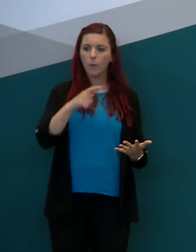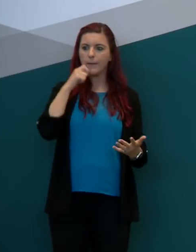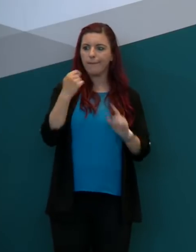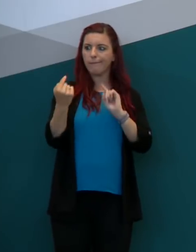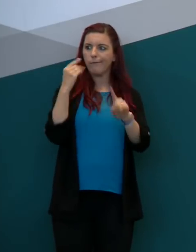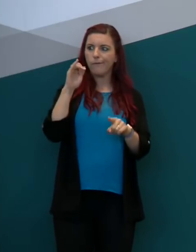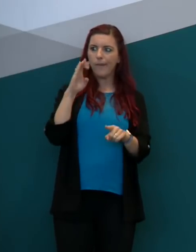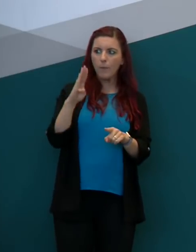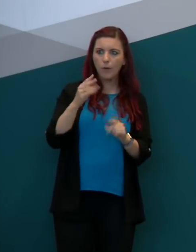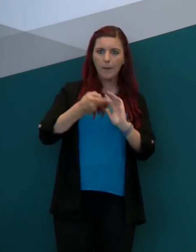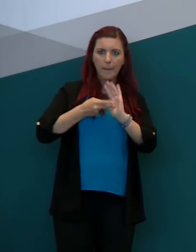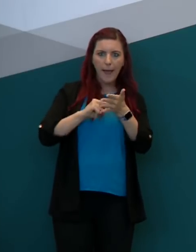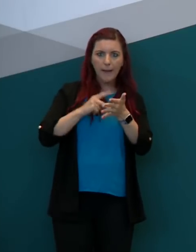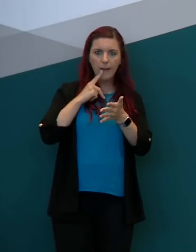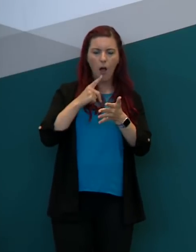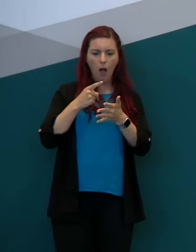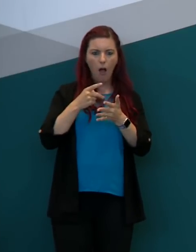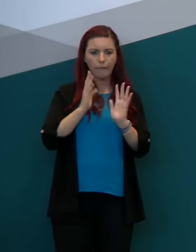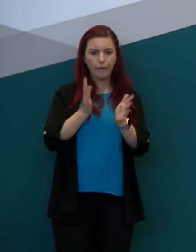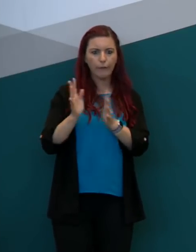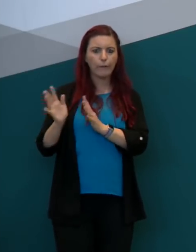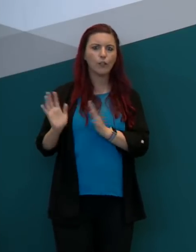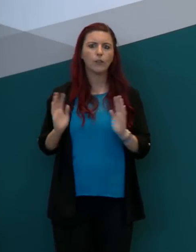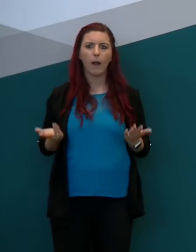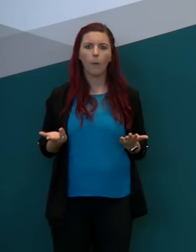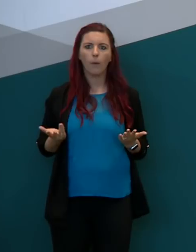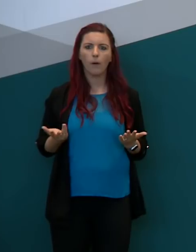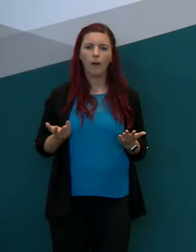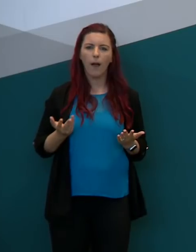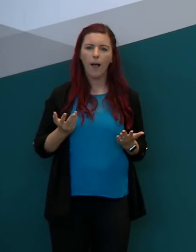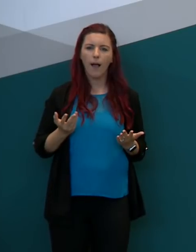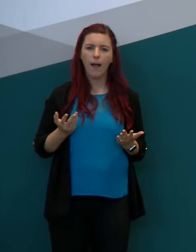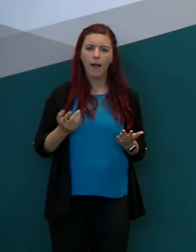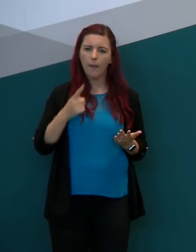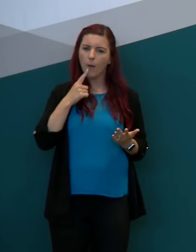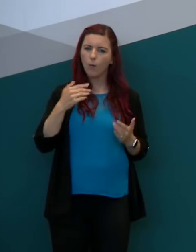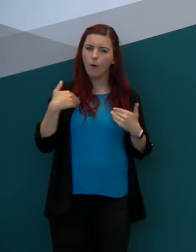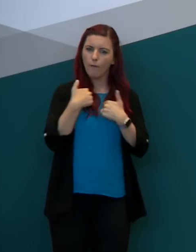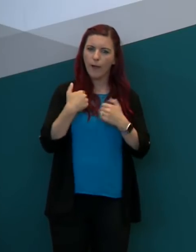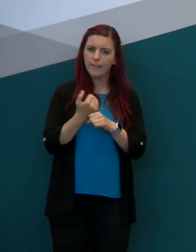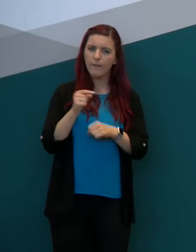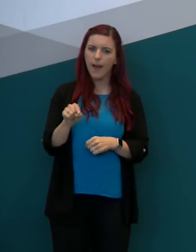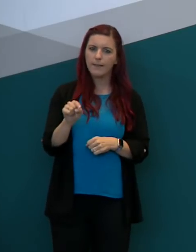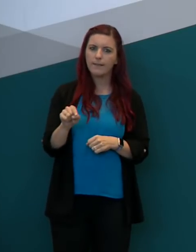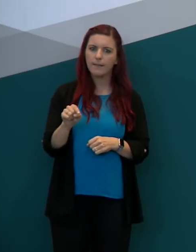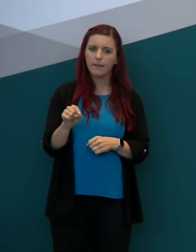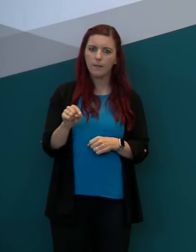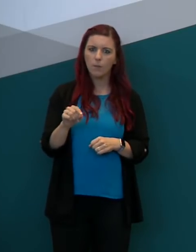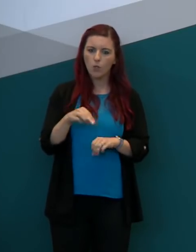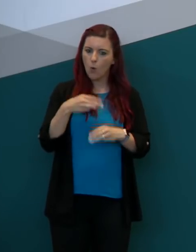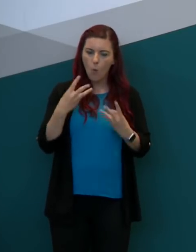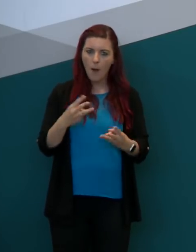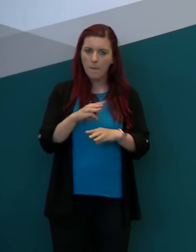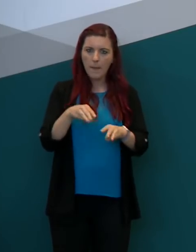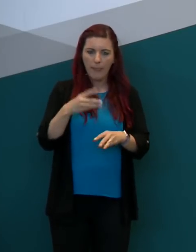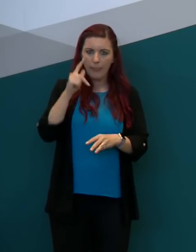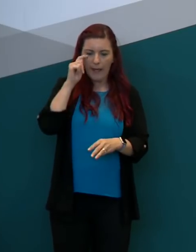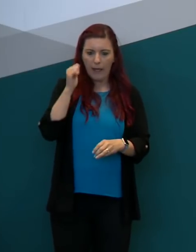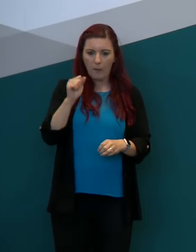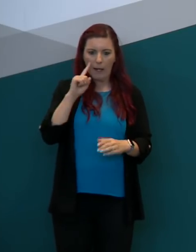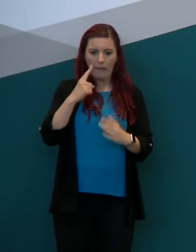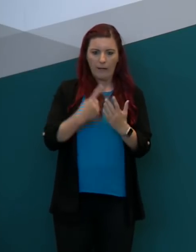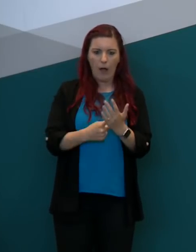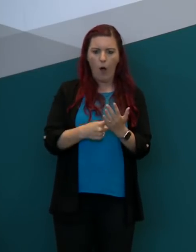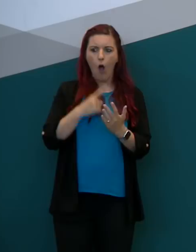faced this challenge across Europe and across the world has in some way been done. And that, you know, we're now ready to